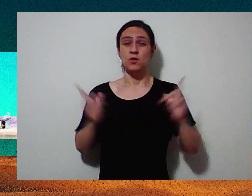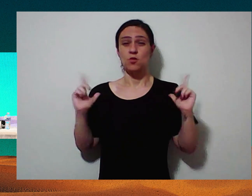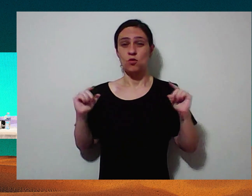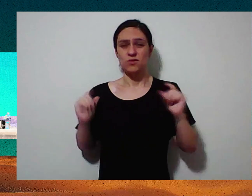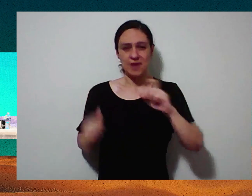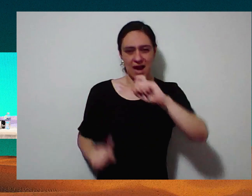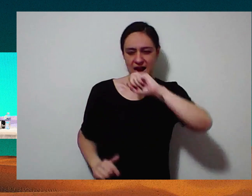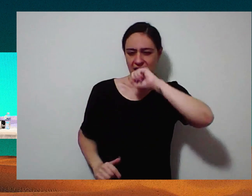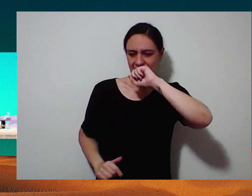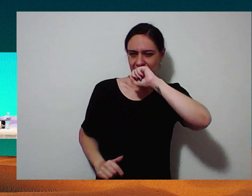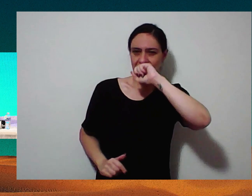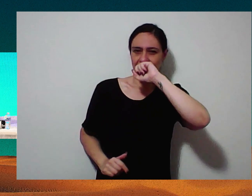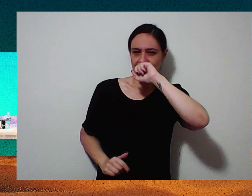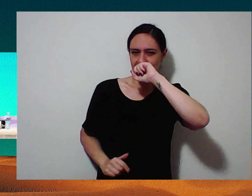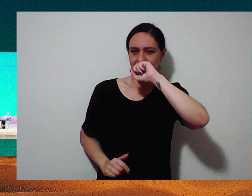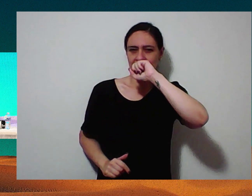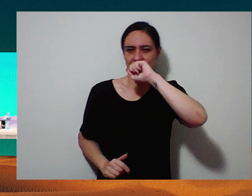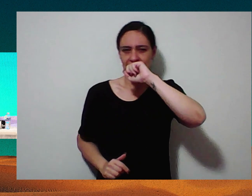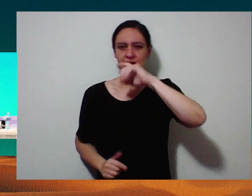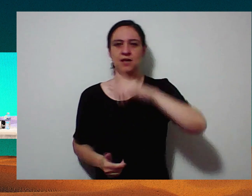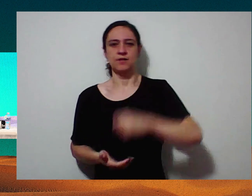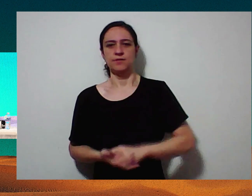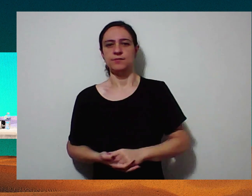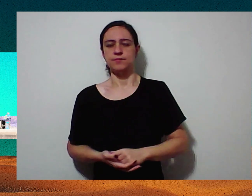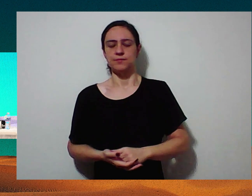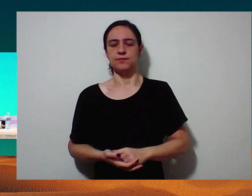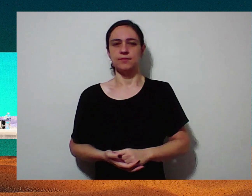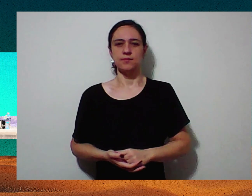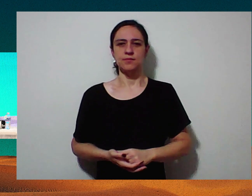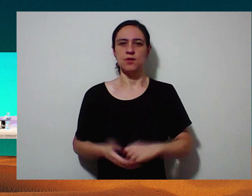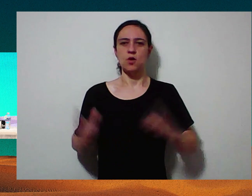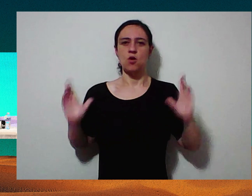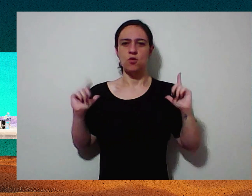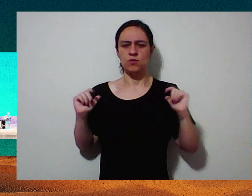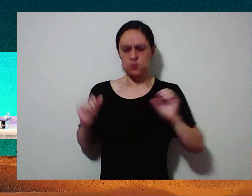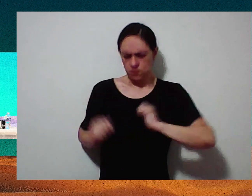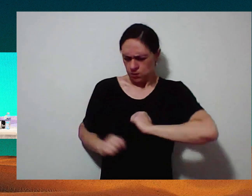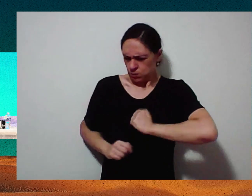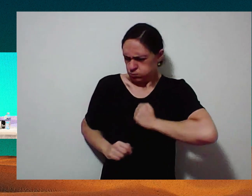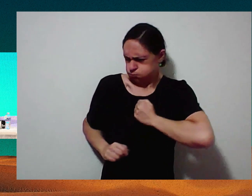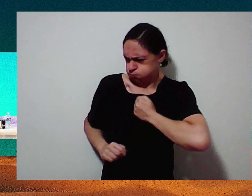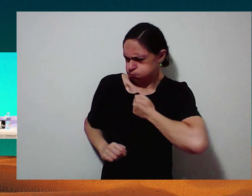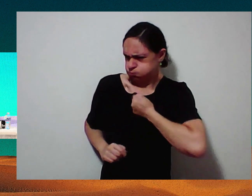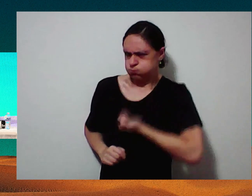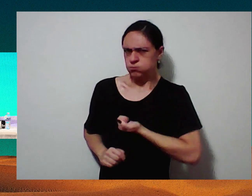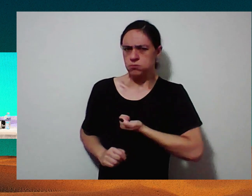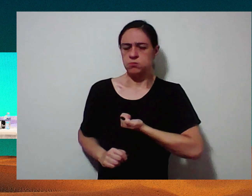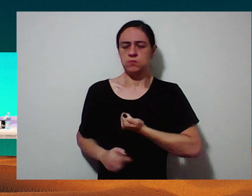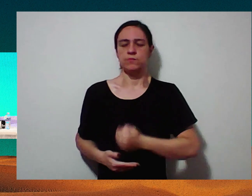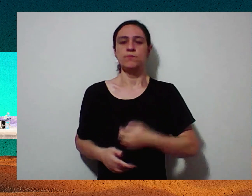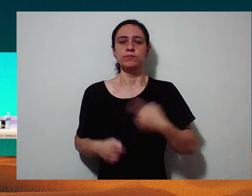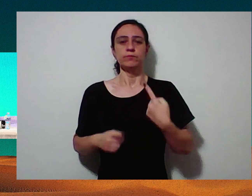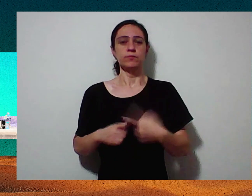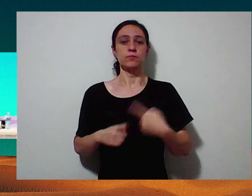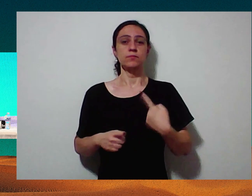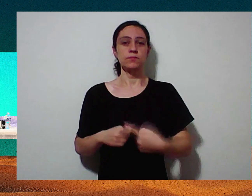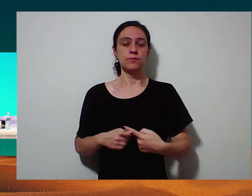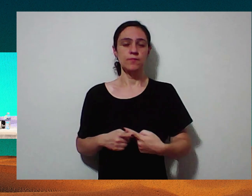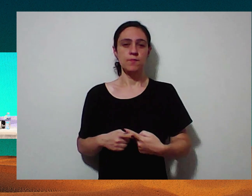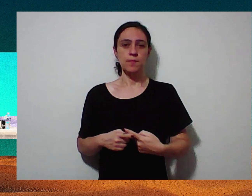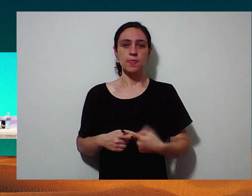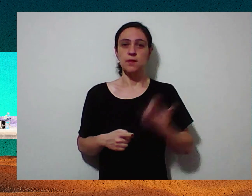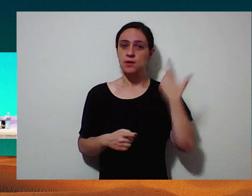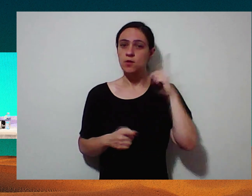he has envy morrendo de ódio, and he has anger. que você pode ver traduzido